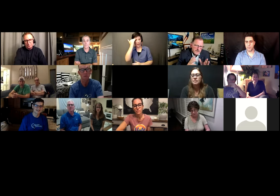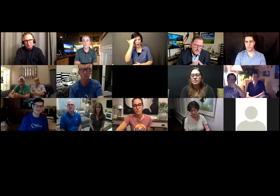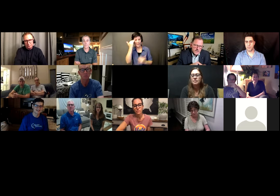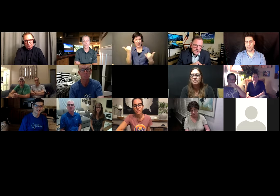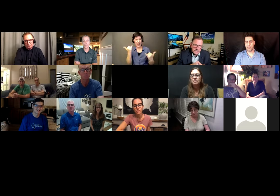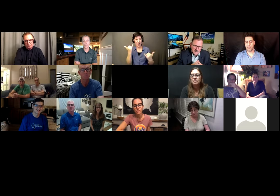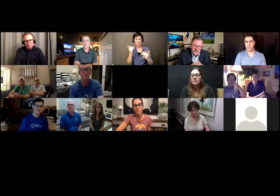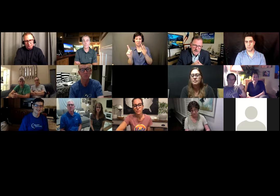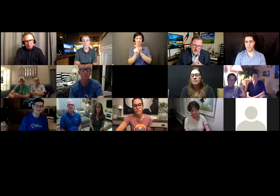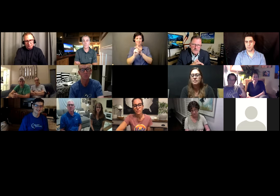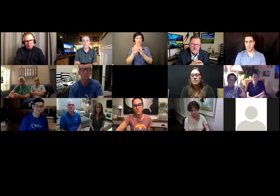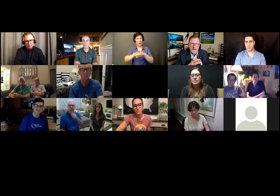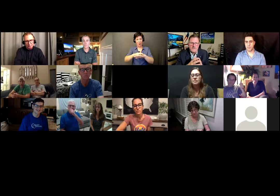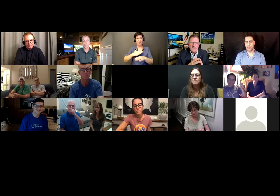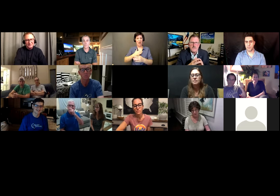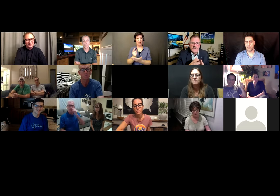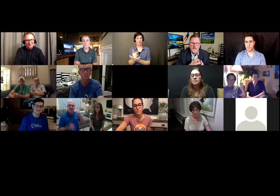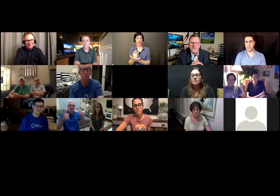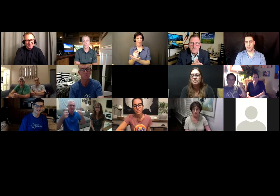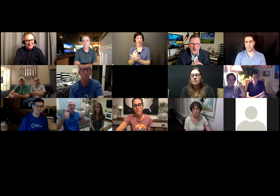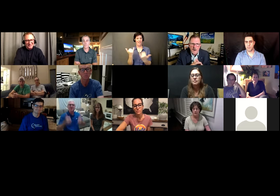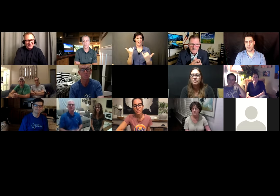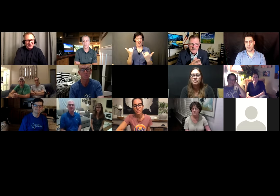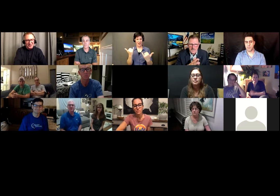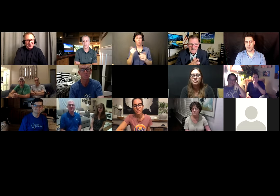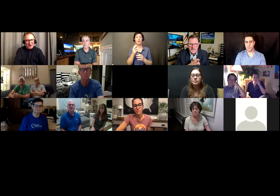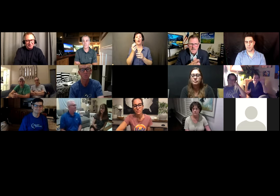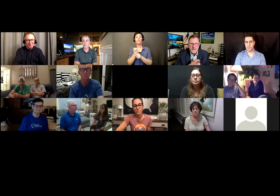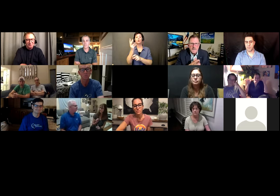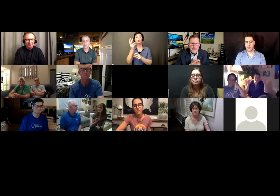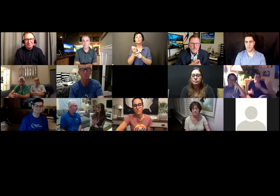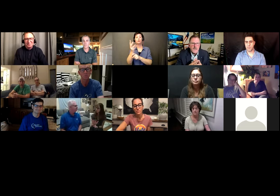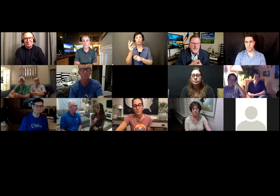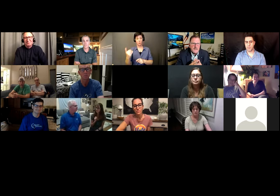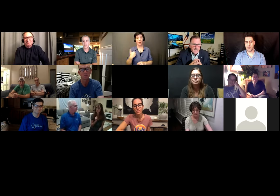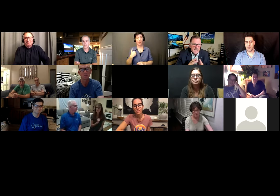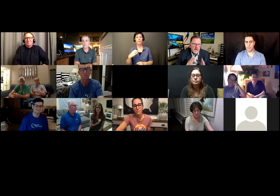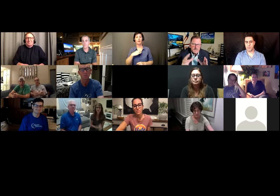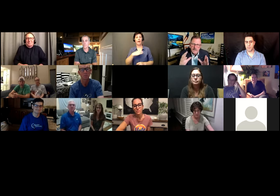every 2 years, the city council has what's called council priority setting. All right. And